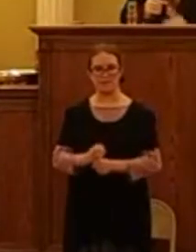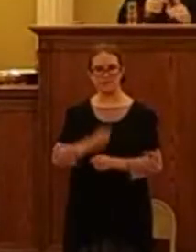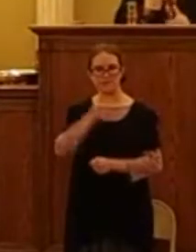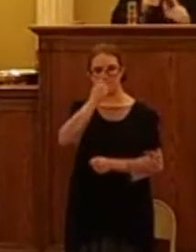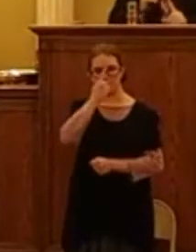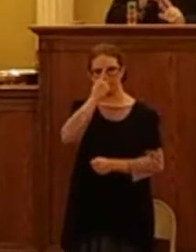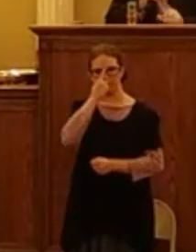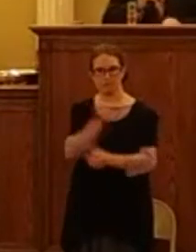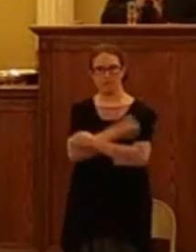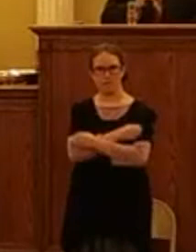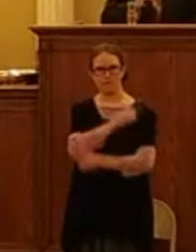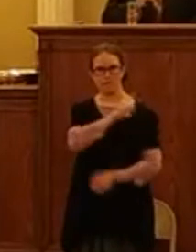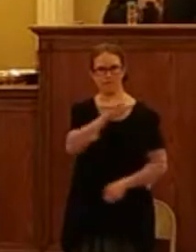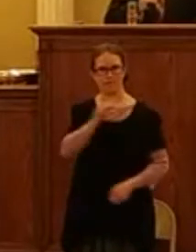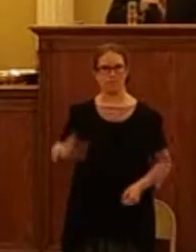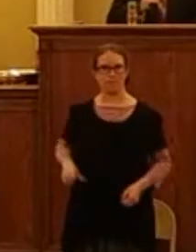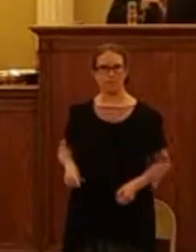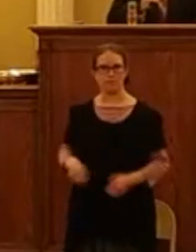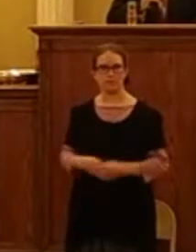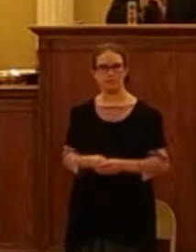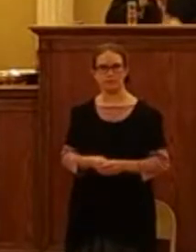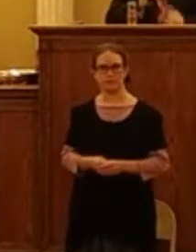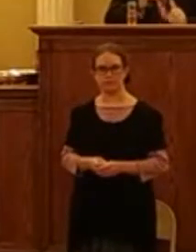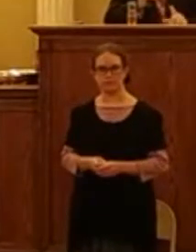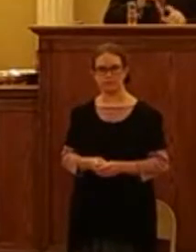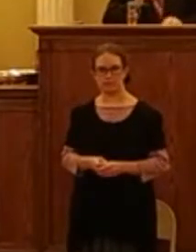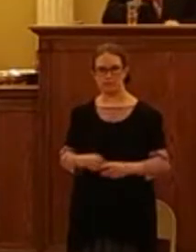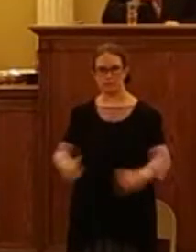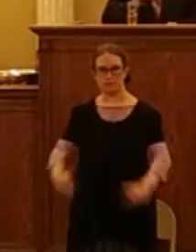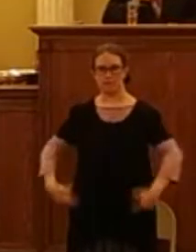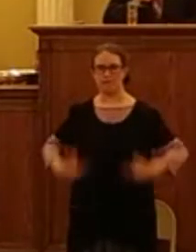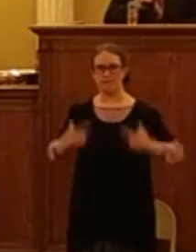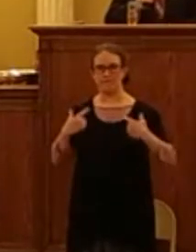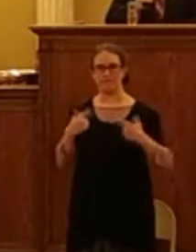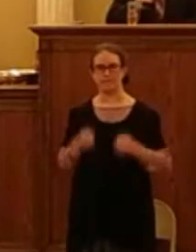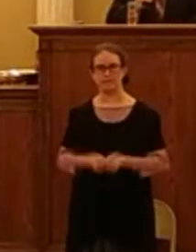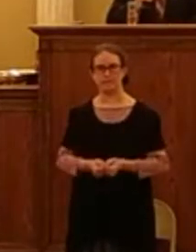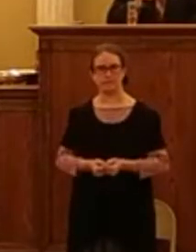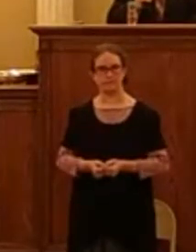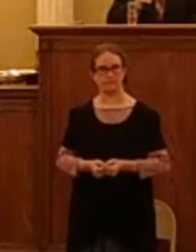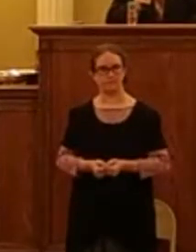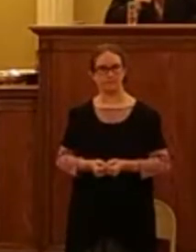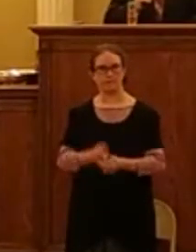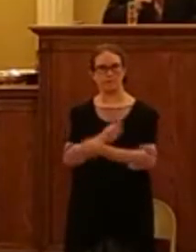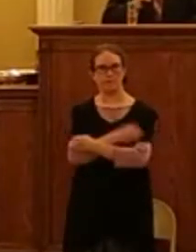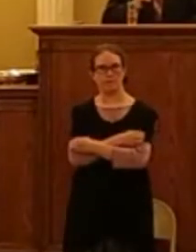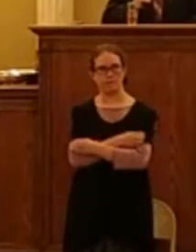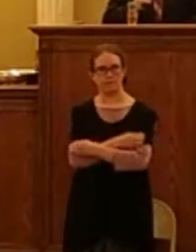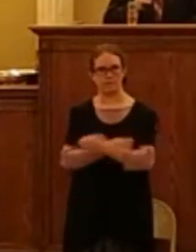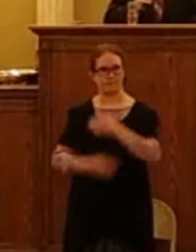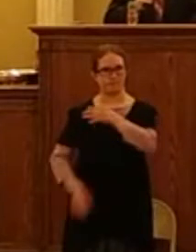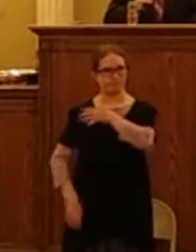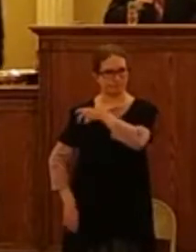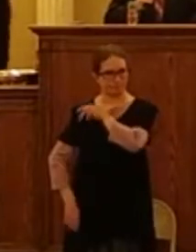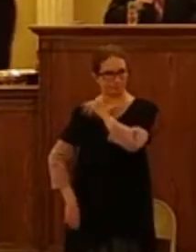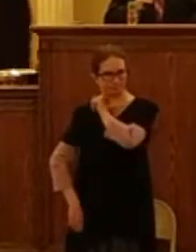that if you love the Lord, you will live for Him. Come on. If you love Him, yes,